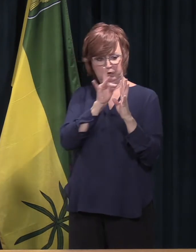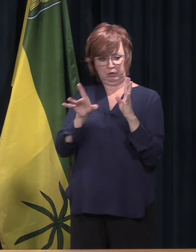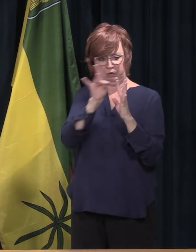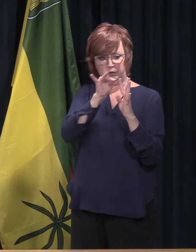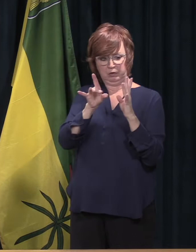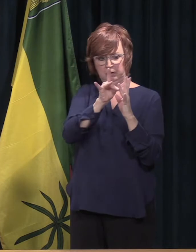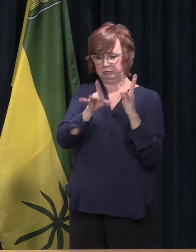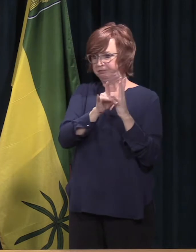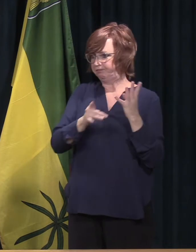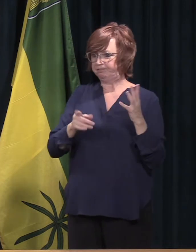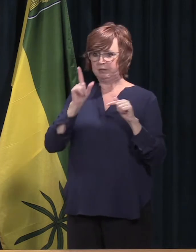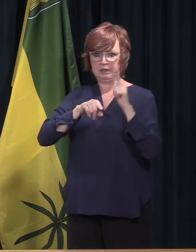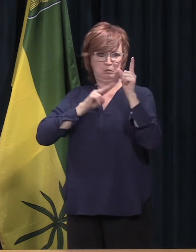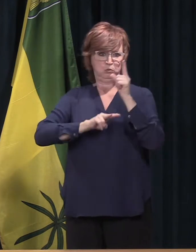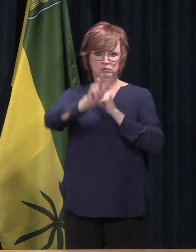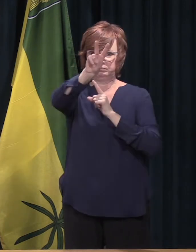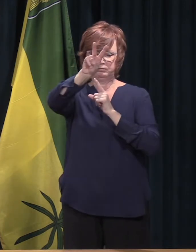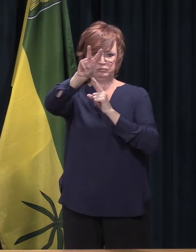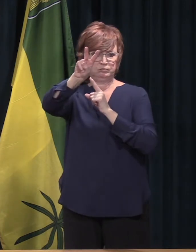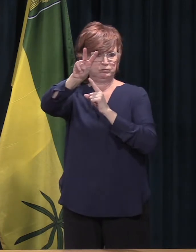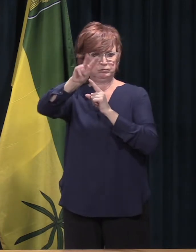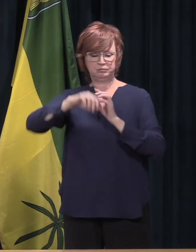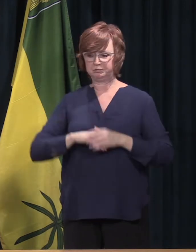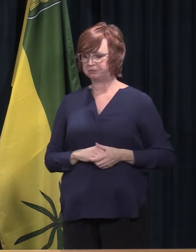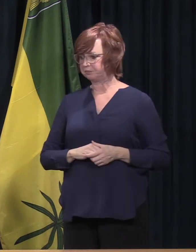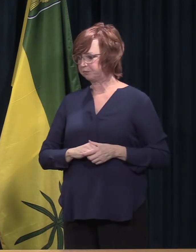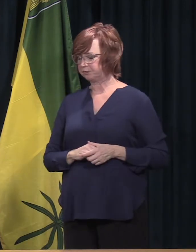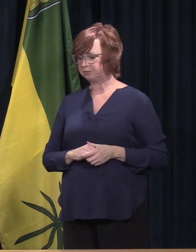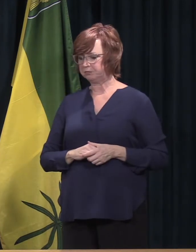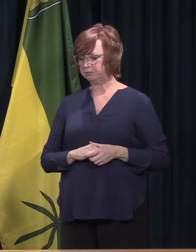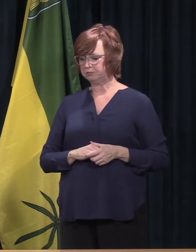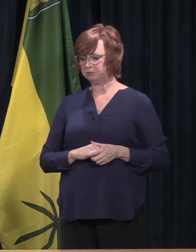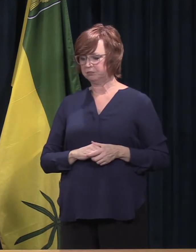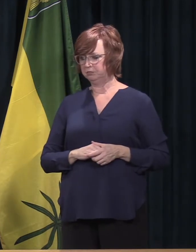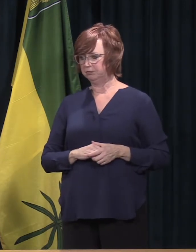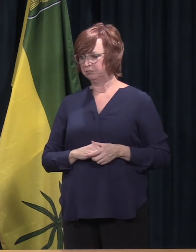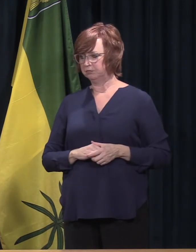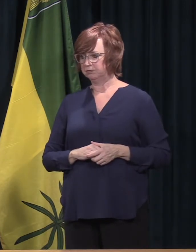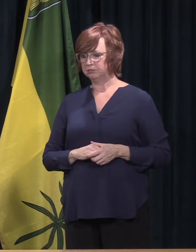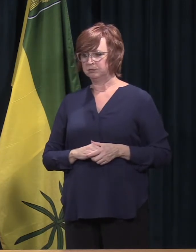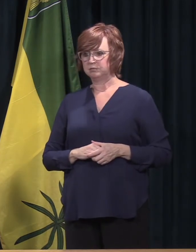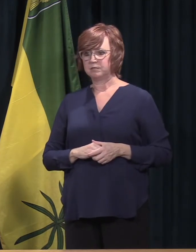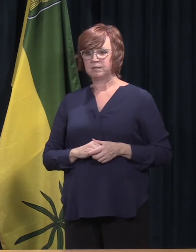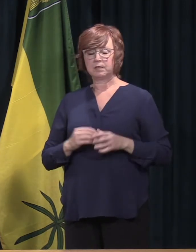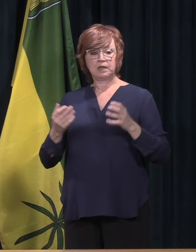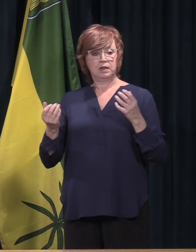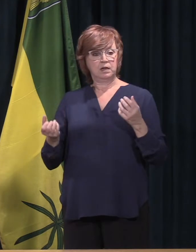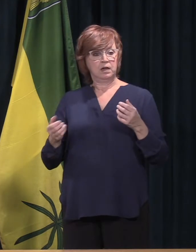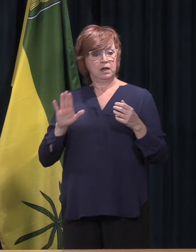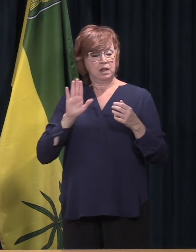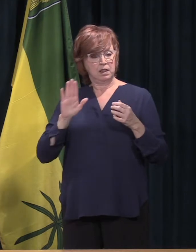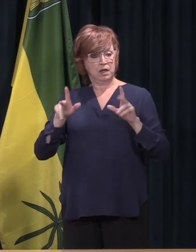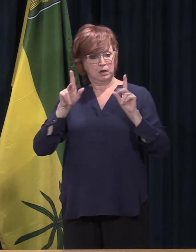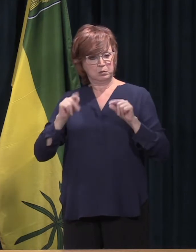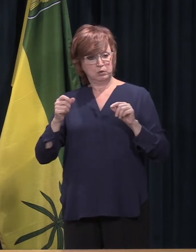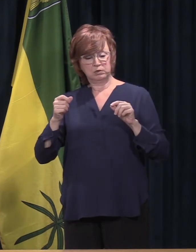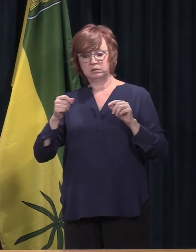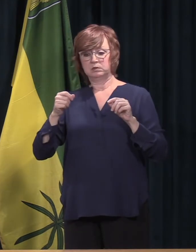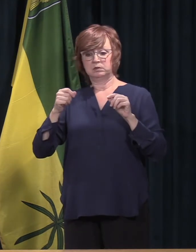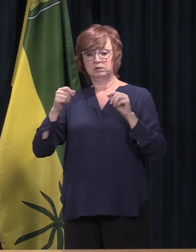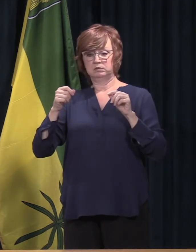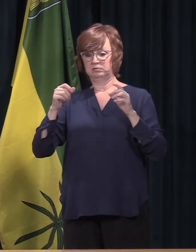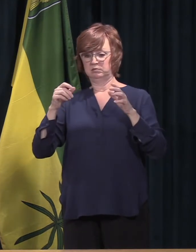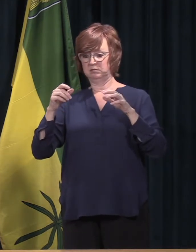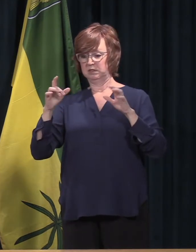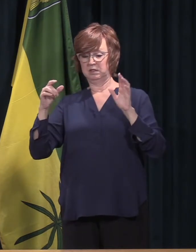just like a lot of other things, that how many droplets actually made contact with the mucosa versus just skin. Landing on